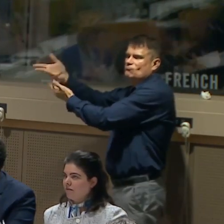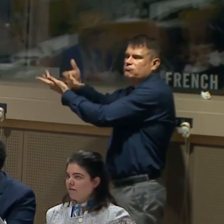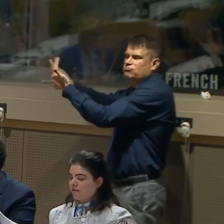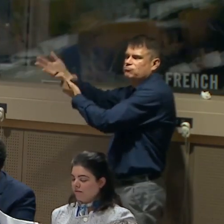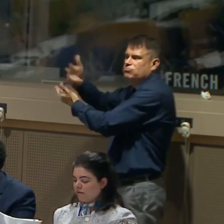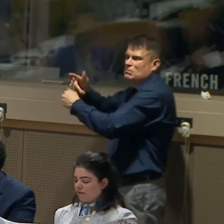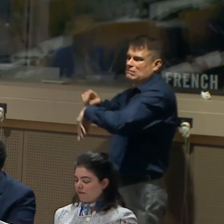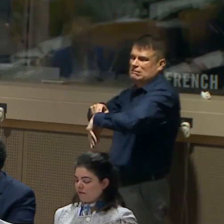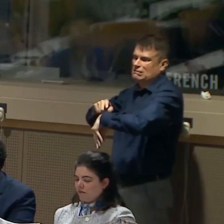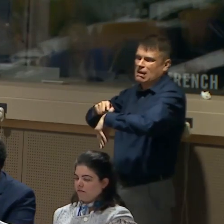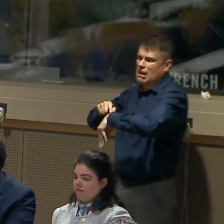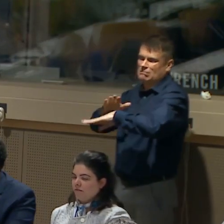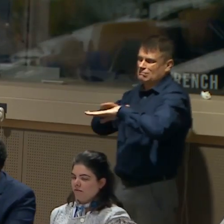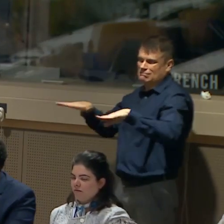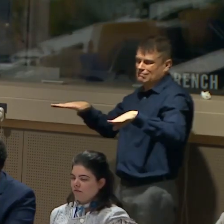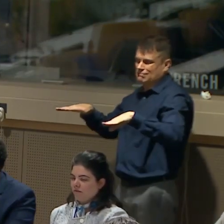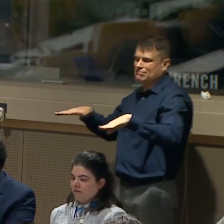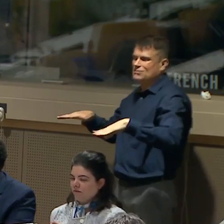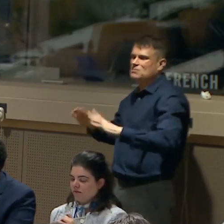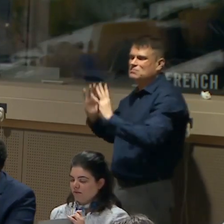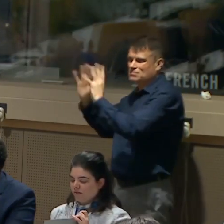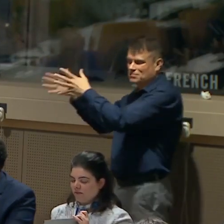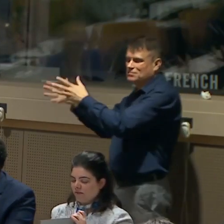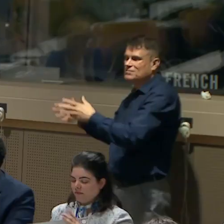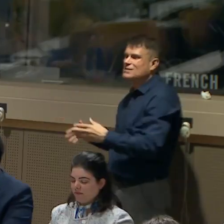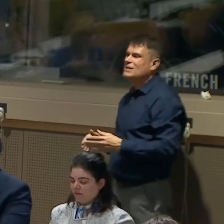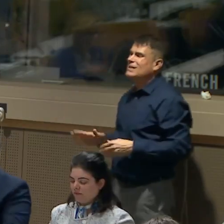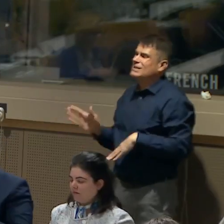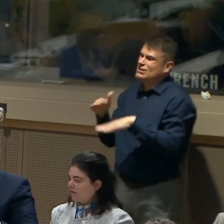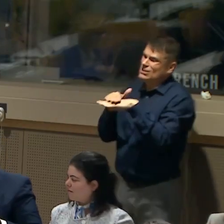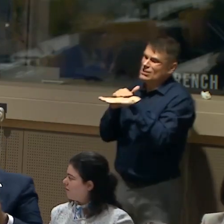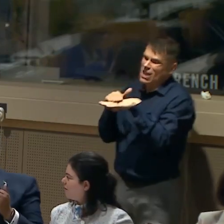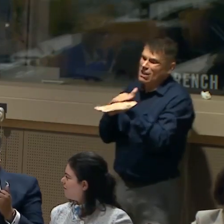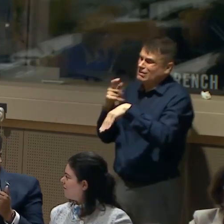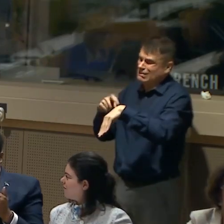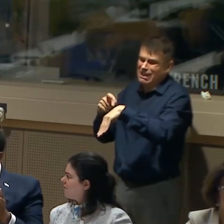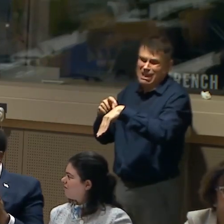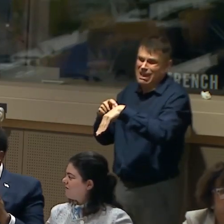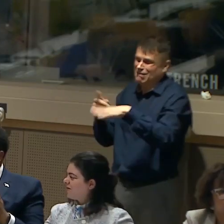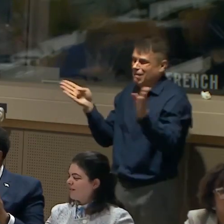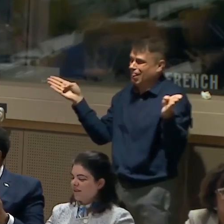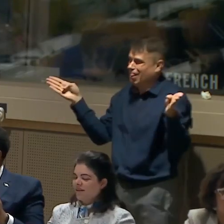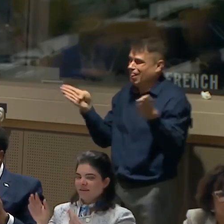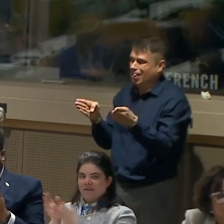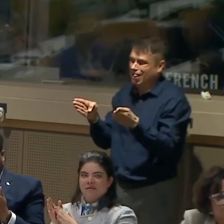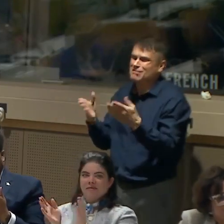further, so please let's just continue it outside. I'm sorry about that. Thank you, everyone. Take care.